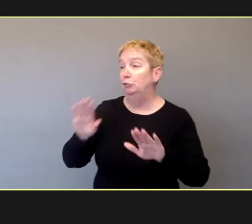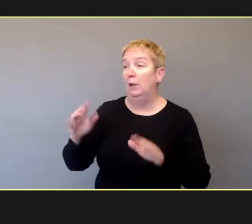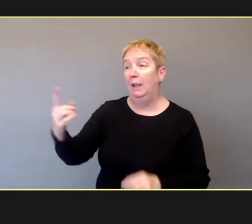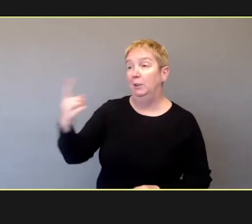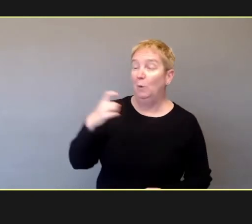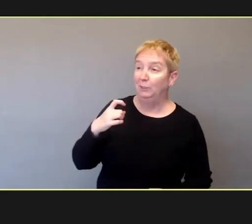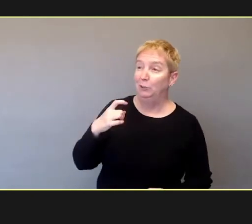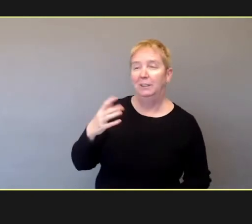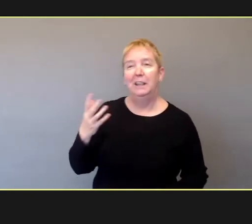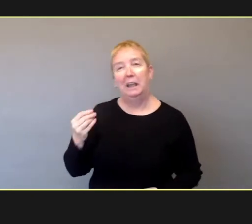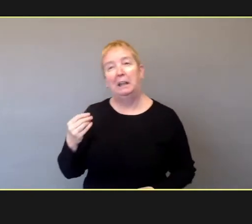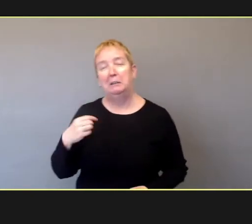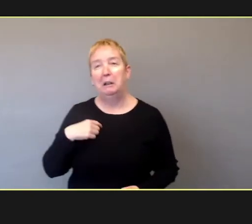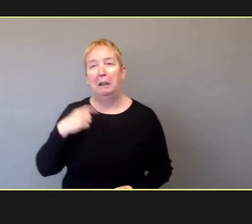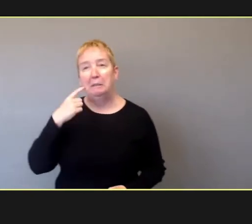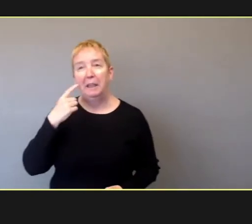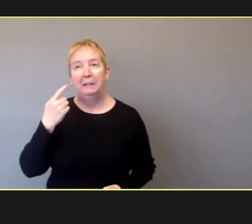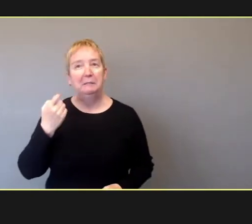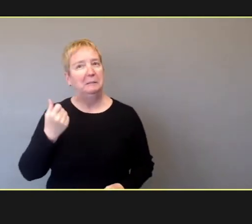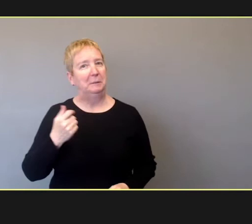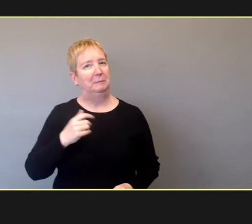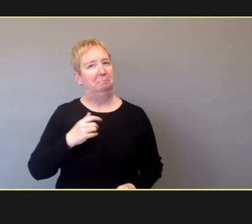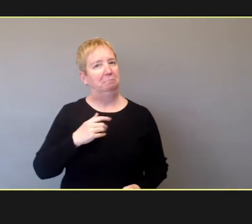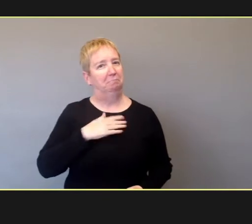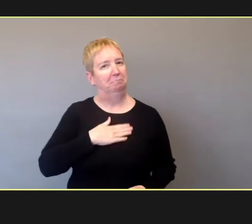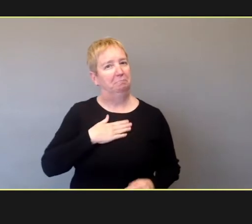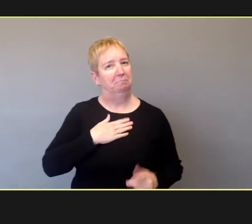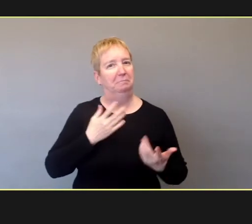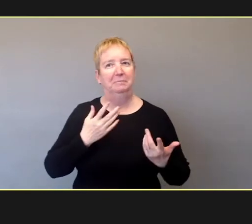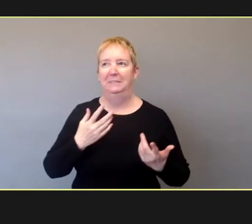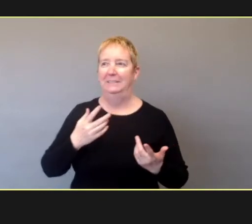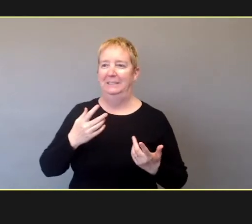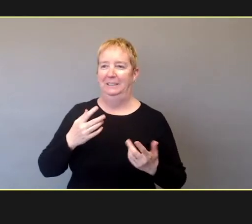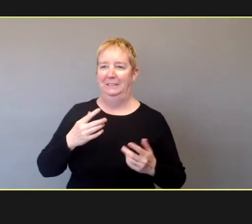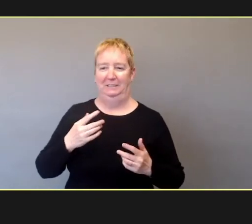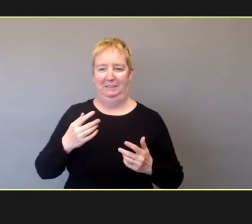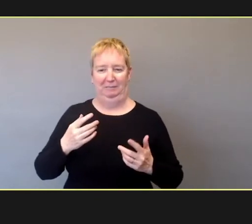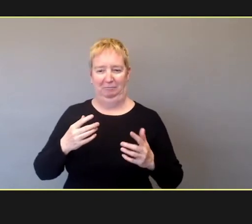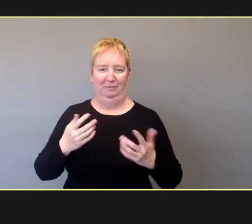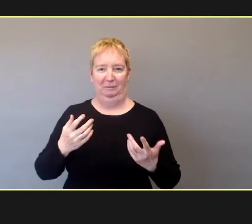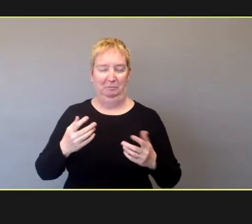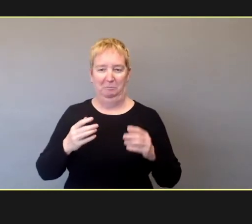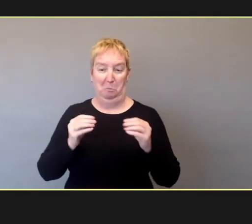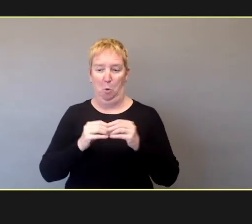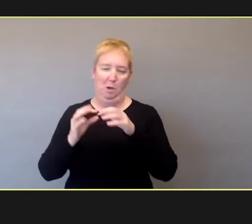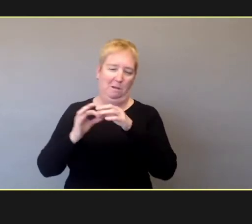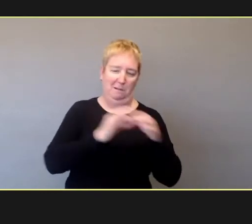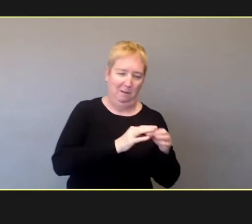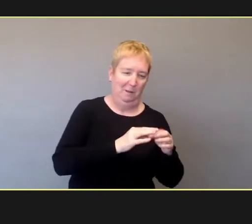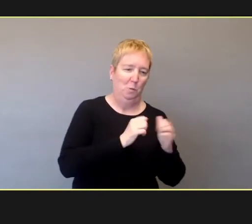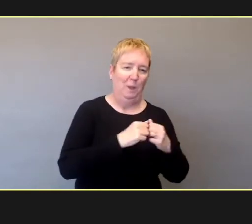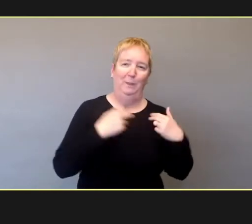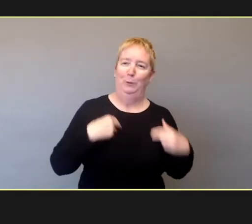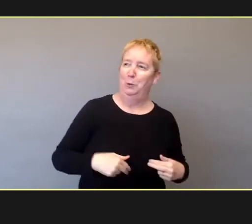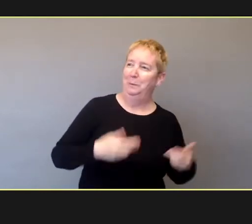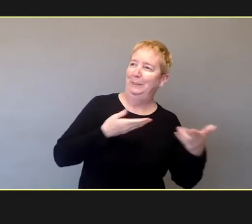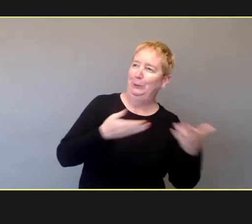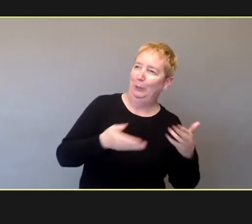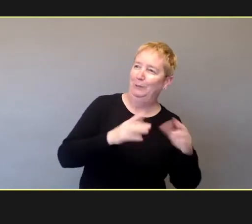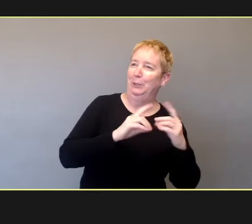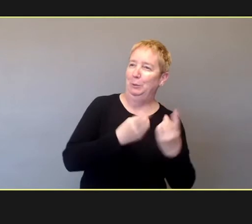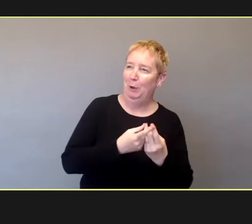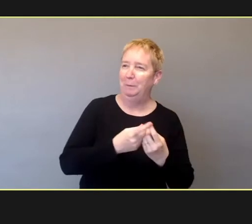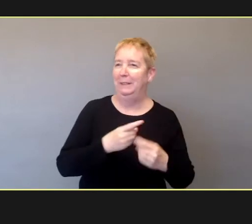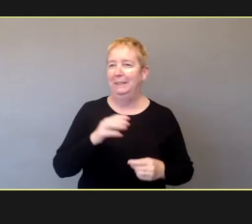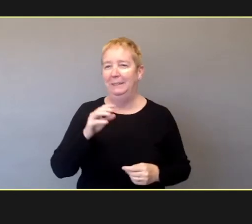to answer a question that actually covers the Human Services Department, the Medicaid program, the Department of Health. Sort